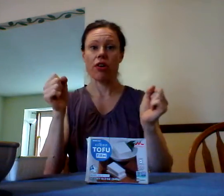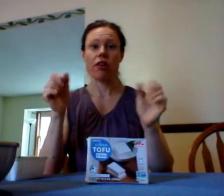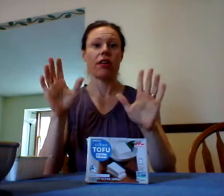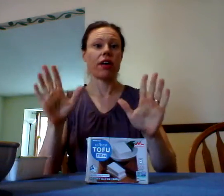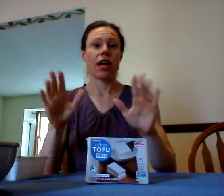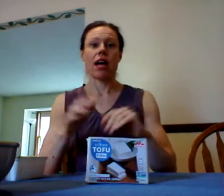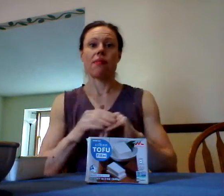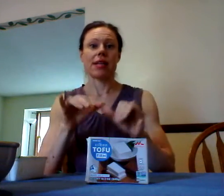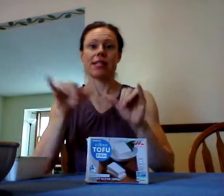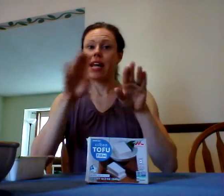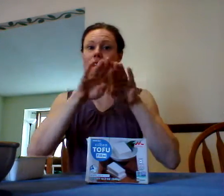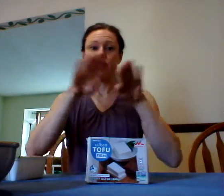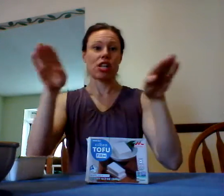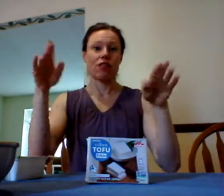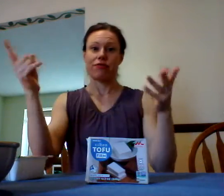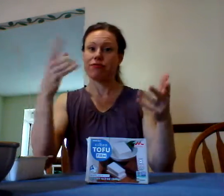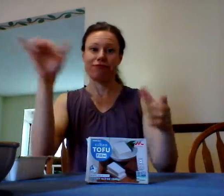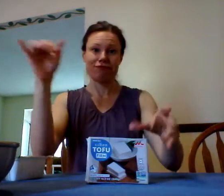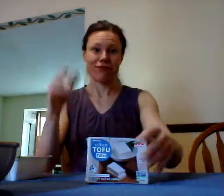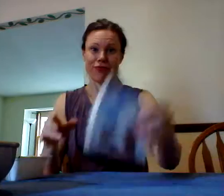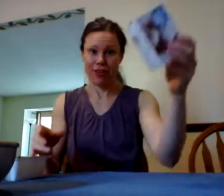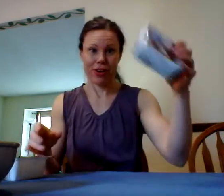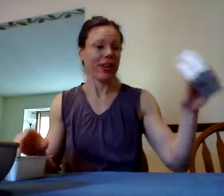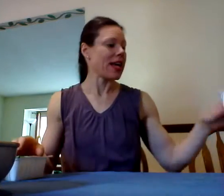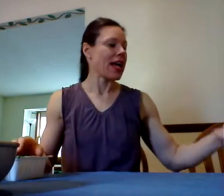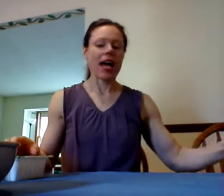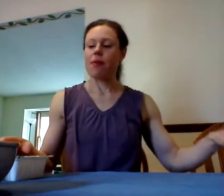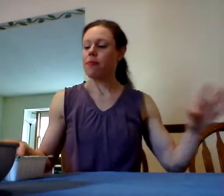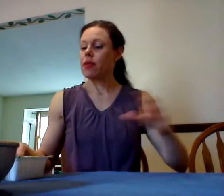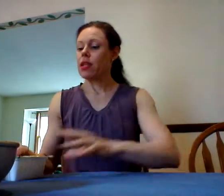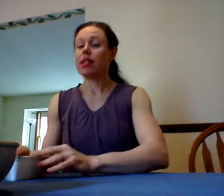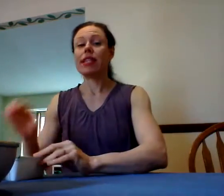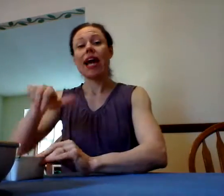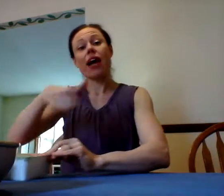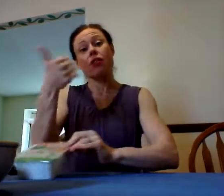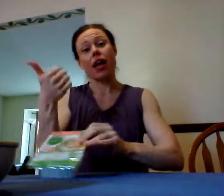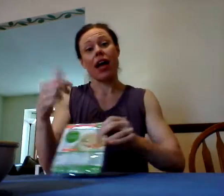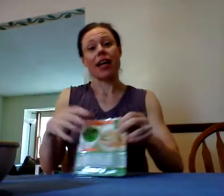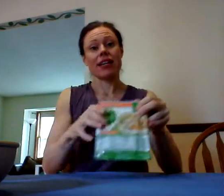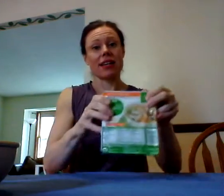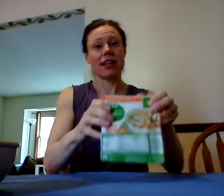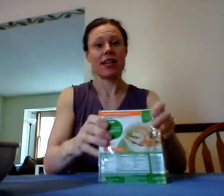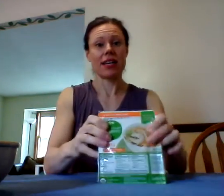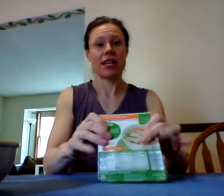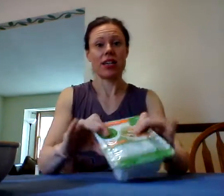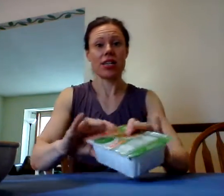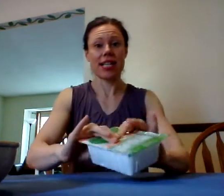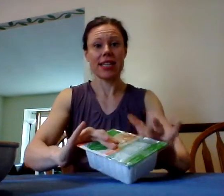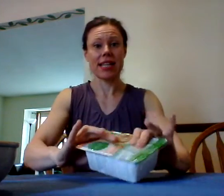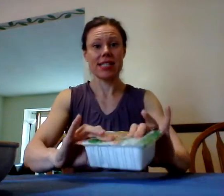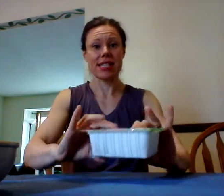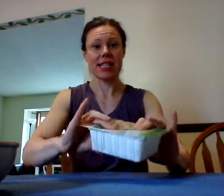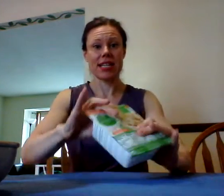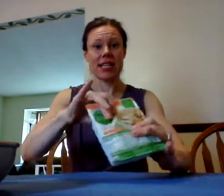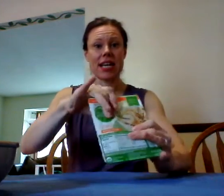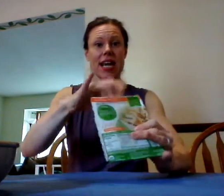refrigerator. It can stay on the shelf forever. The other kind looks like this. It